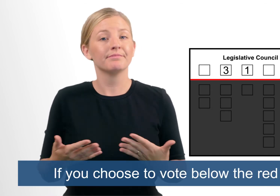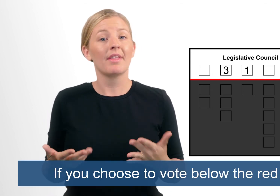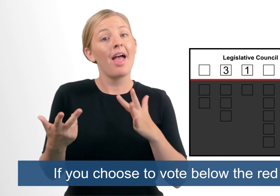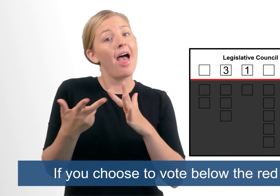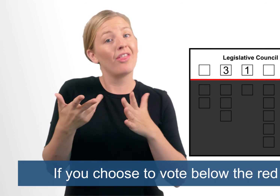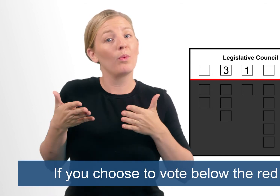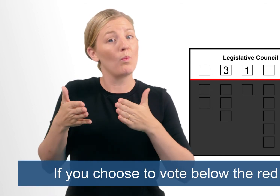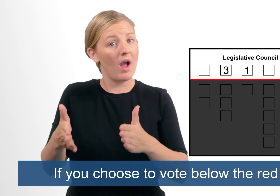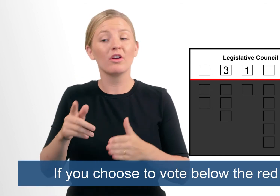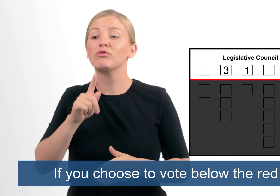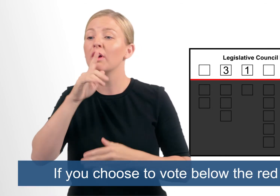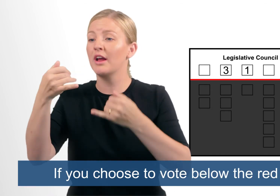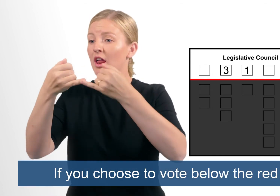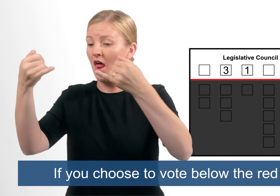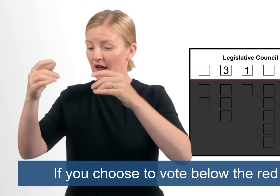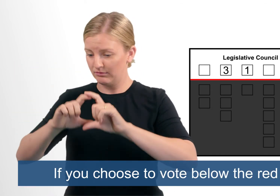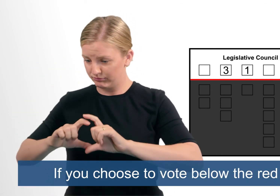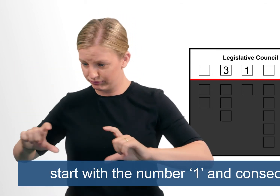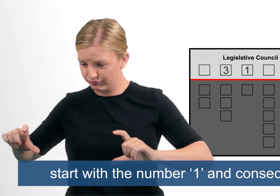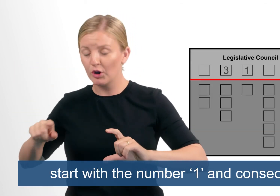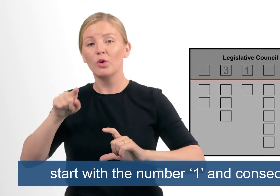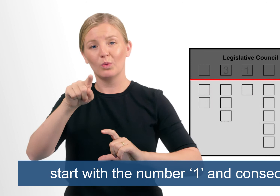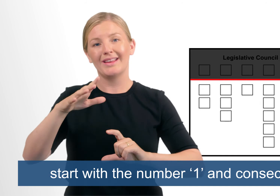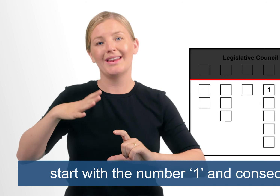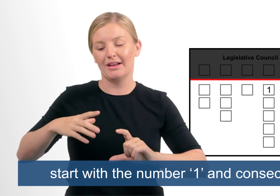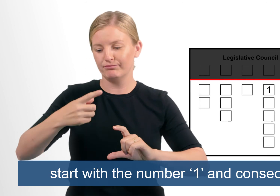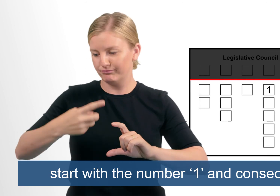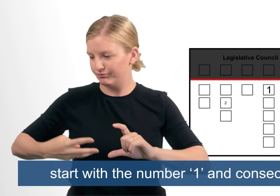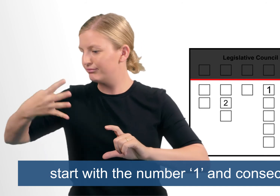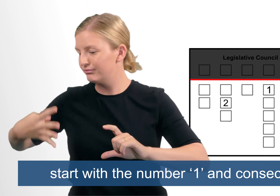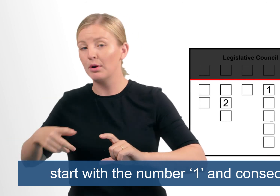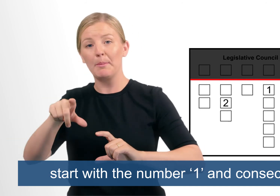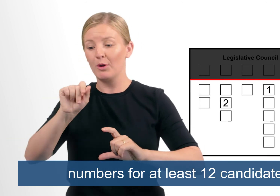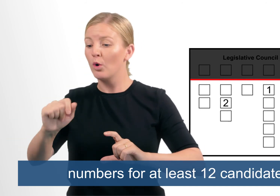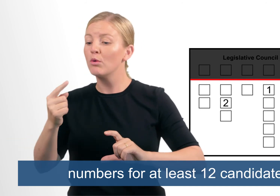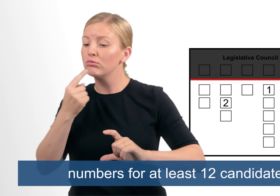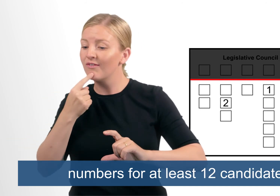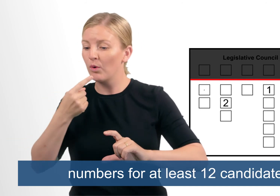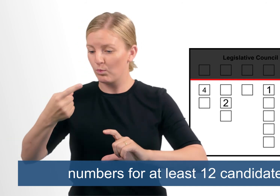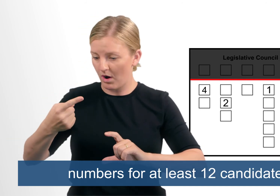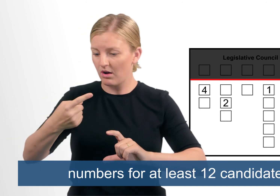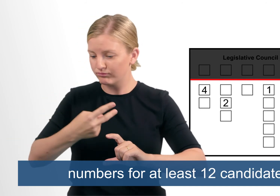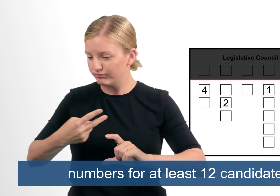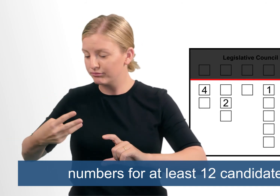If you choose to vote below the red line, start with the number 1 and consecutive numbers for at least 12